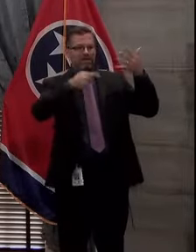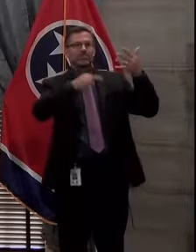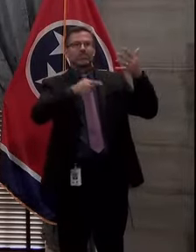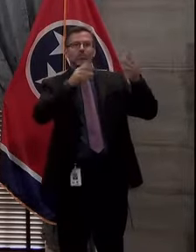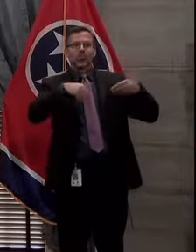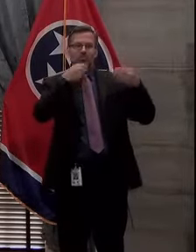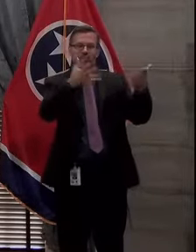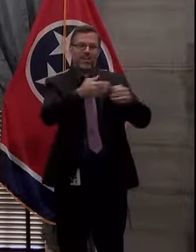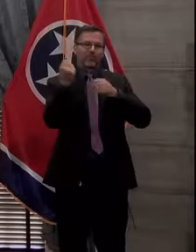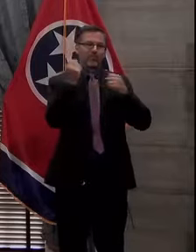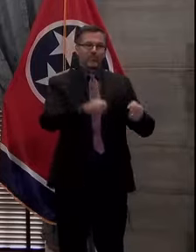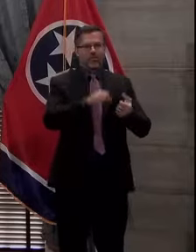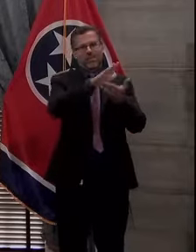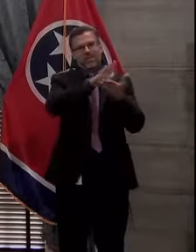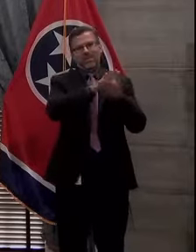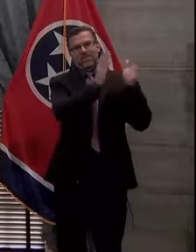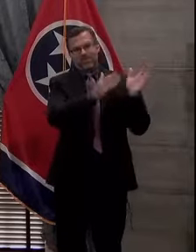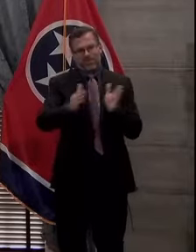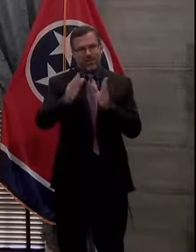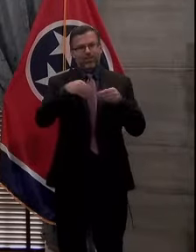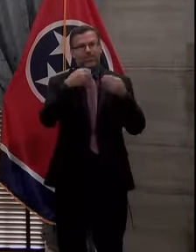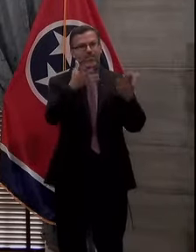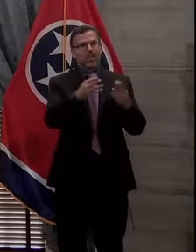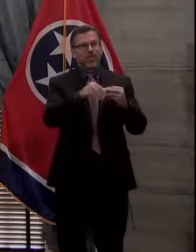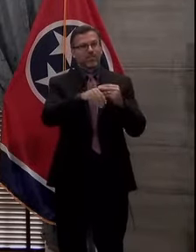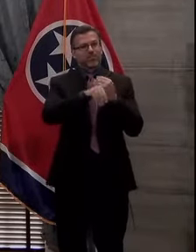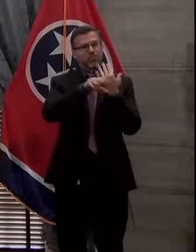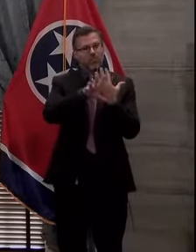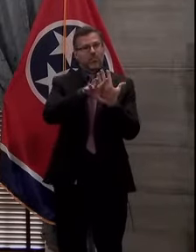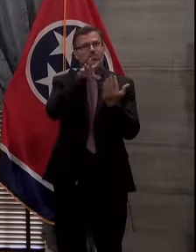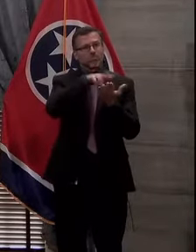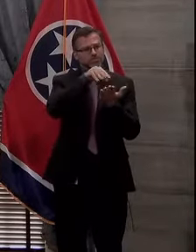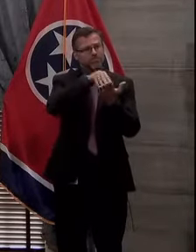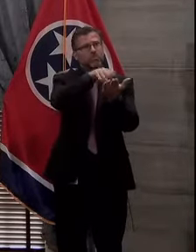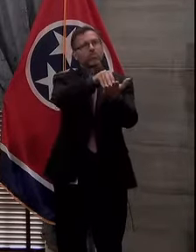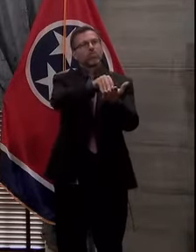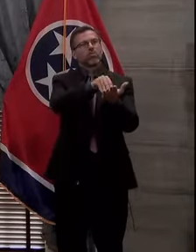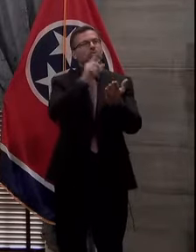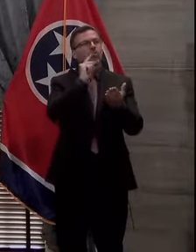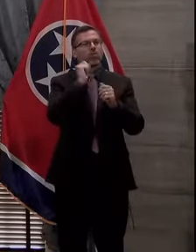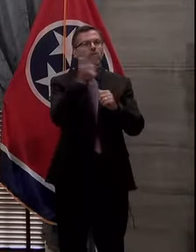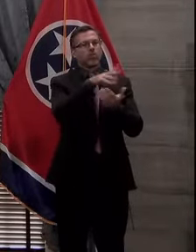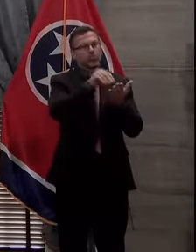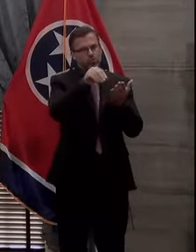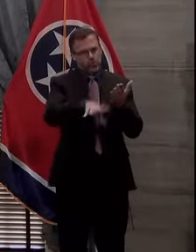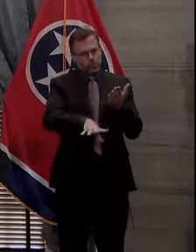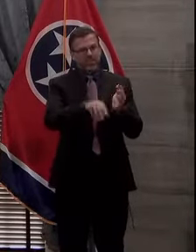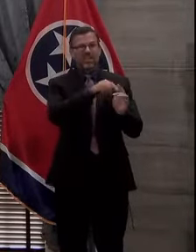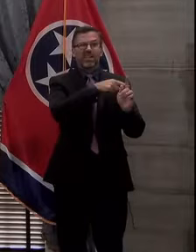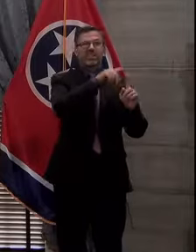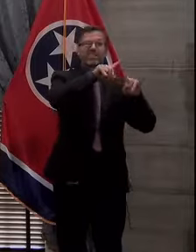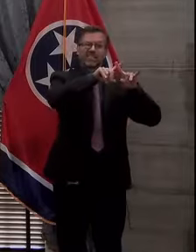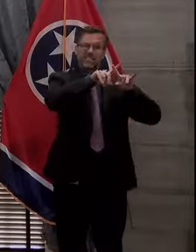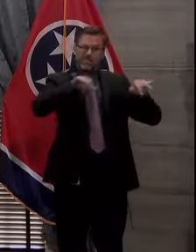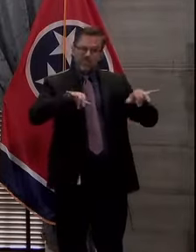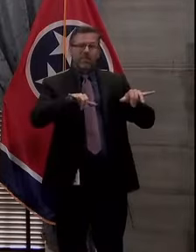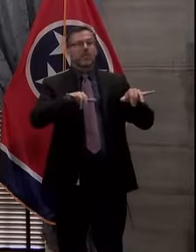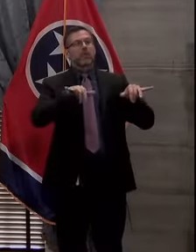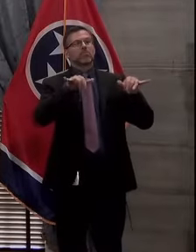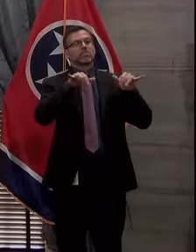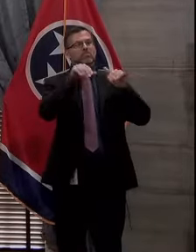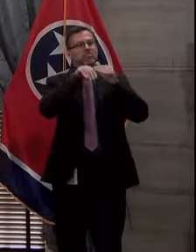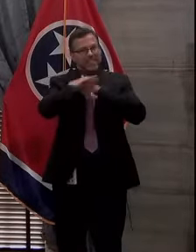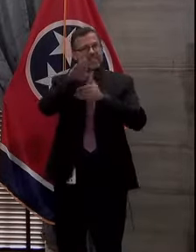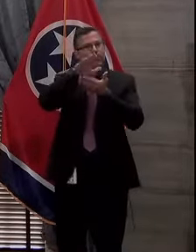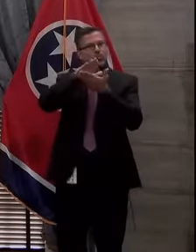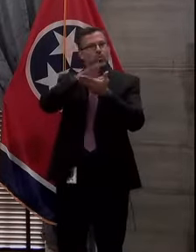to provide remote learning for students in combination with the in-person learning that we're putting in place.